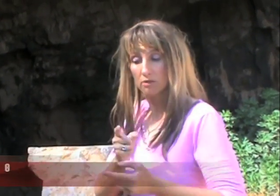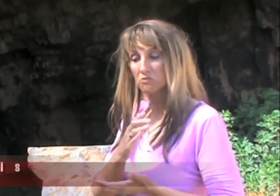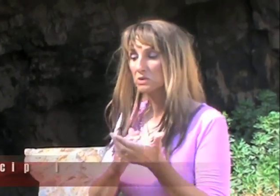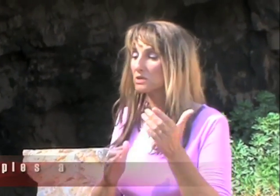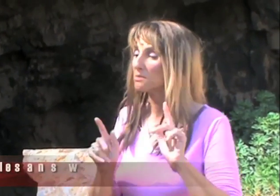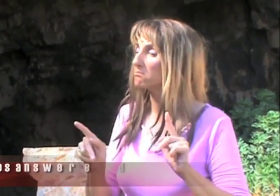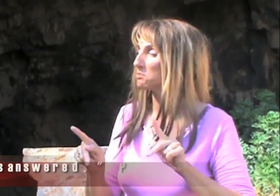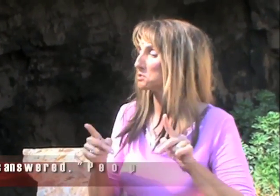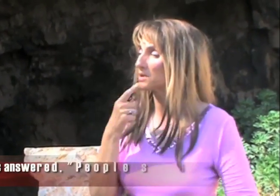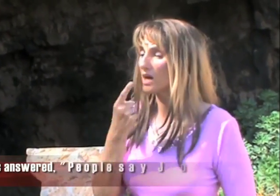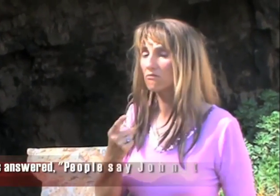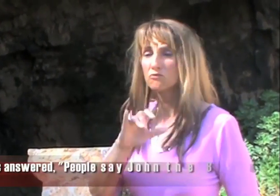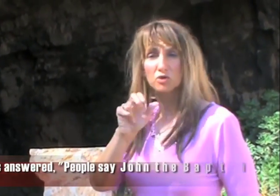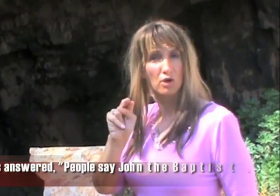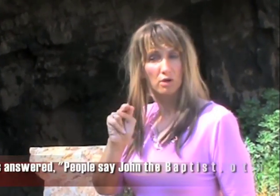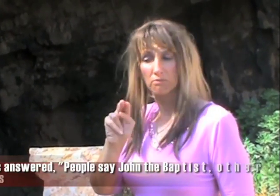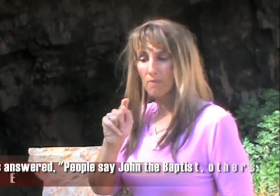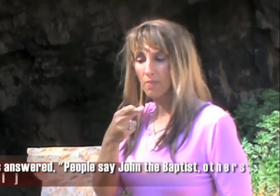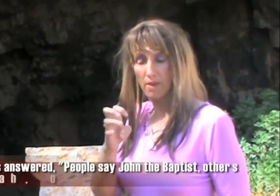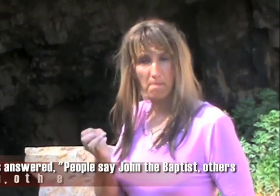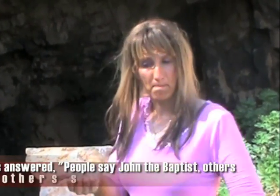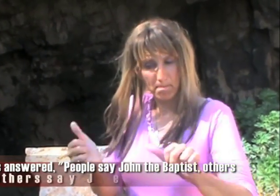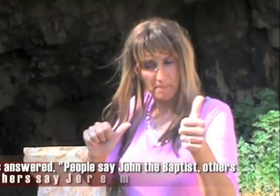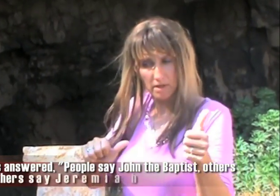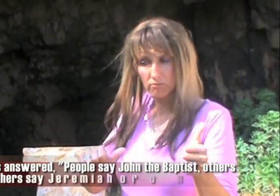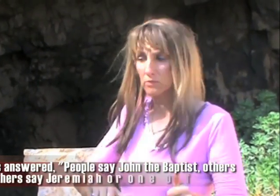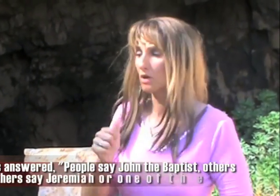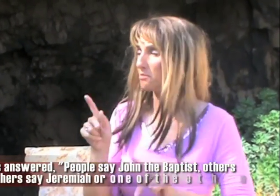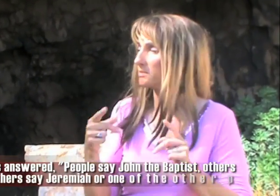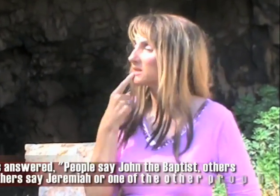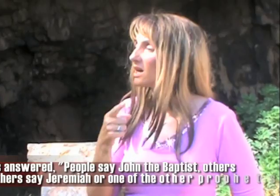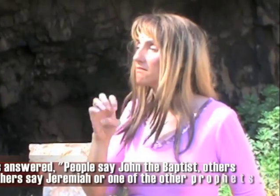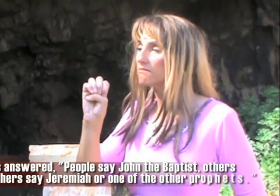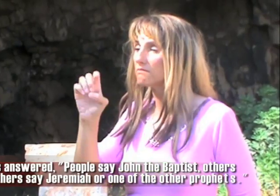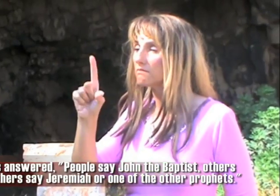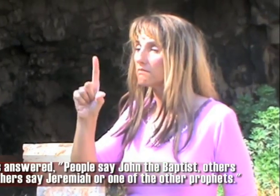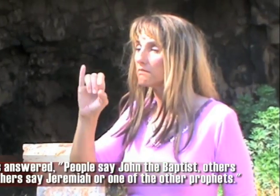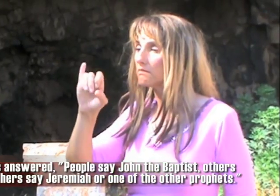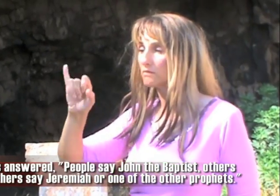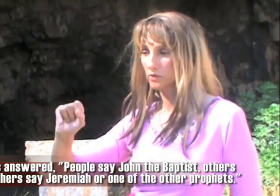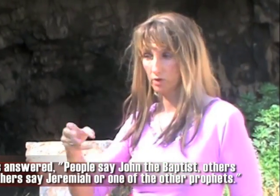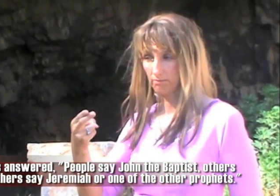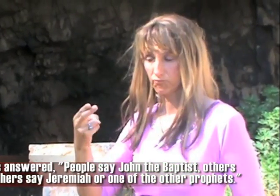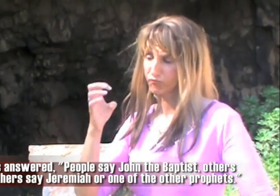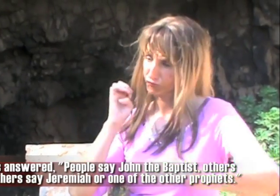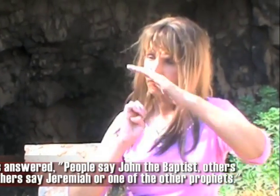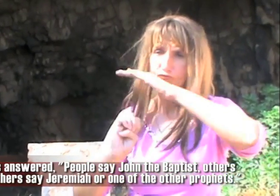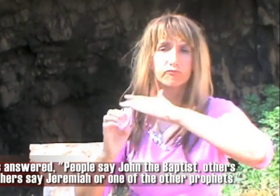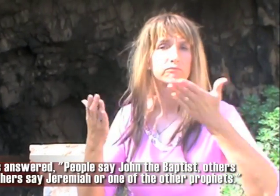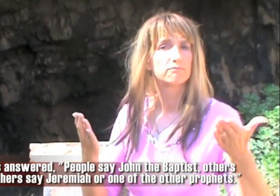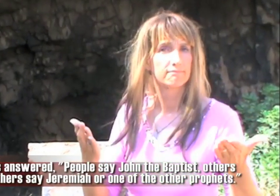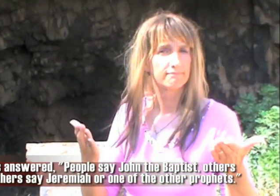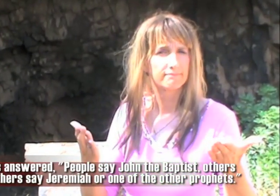responded, they answered, "People say that John the Baptist, others say